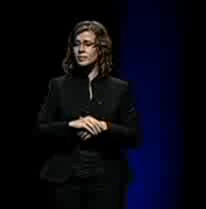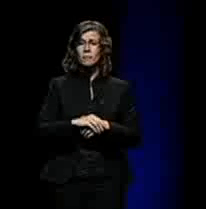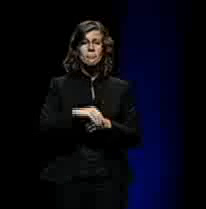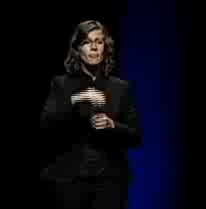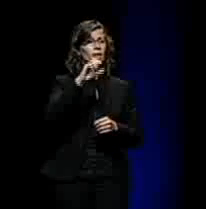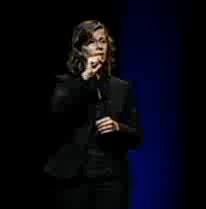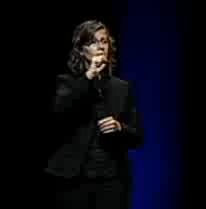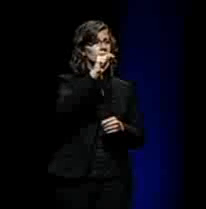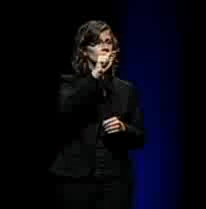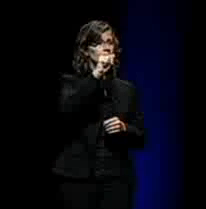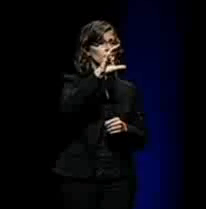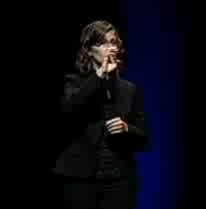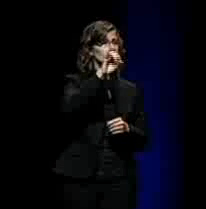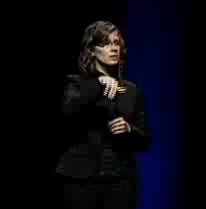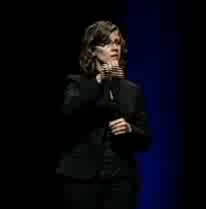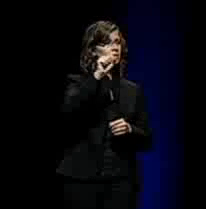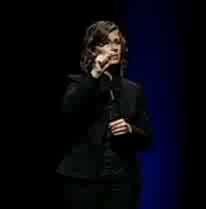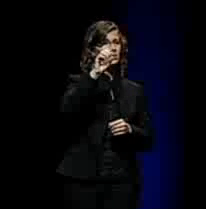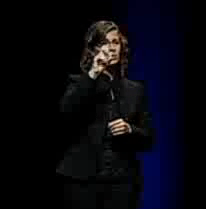Stacy Storm,